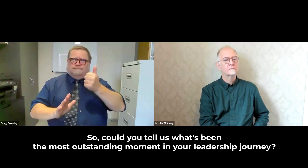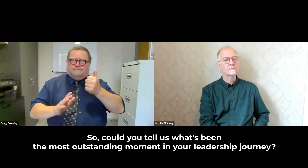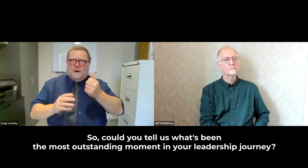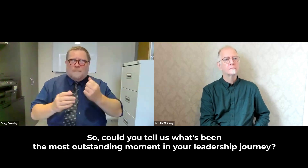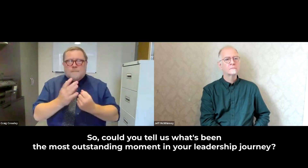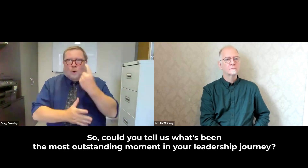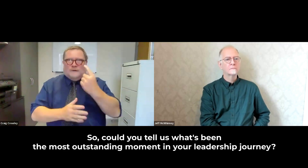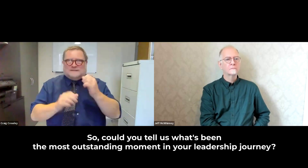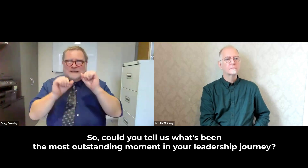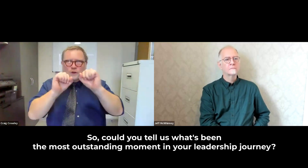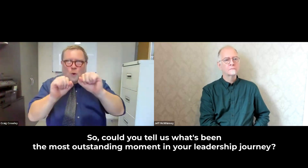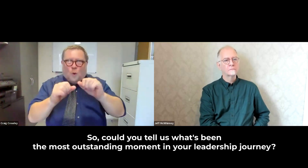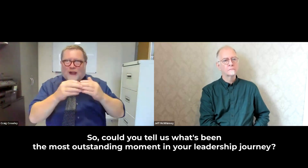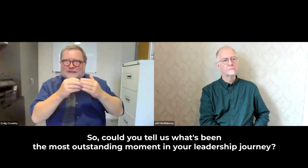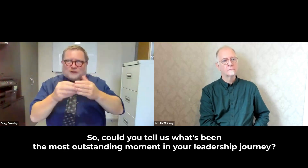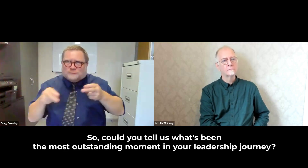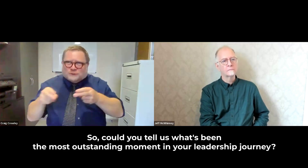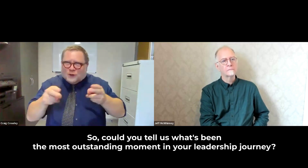the most